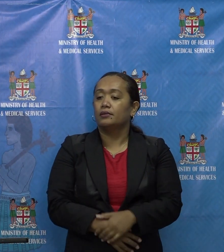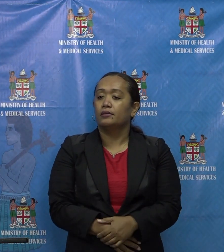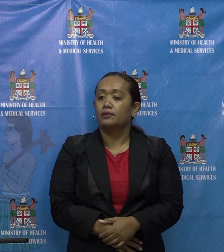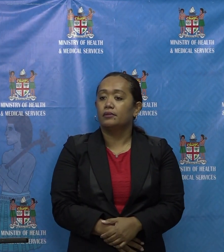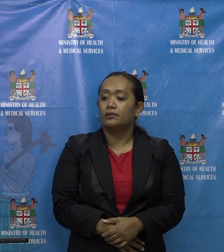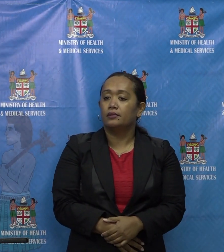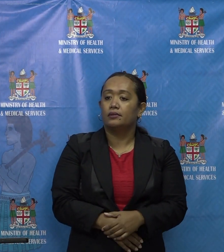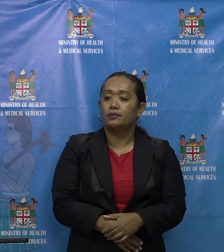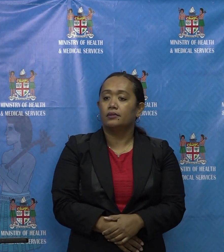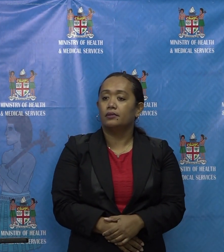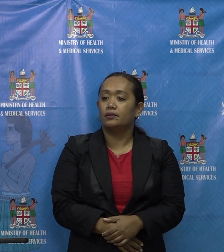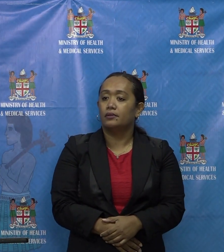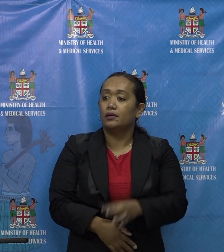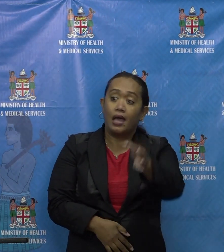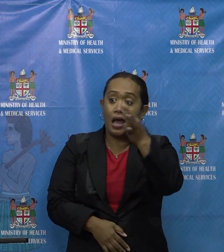the question.